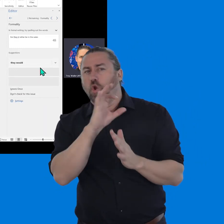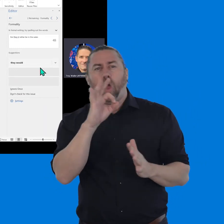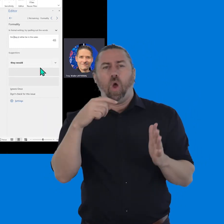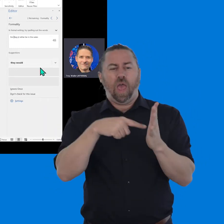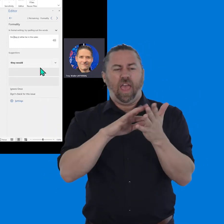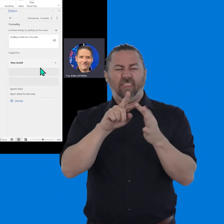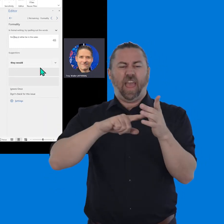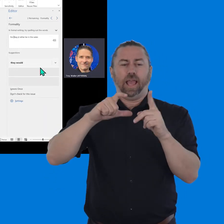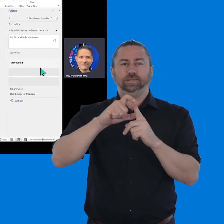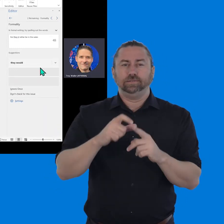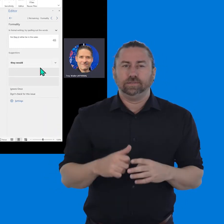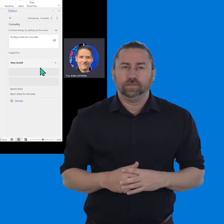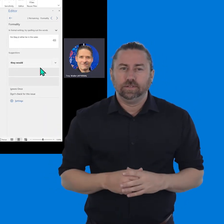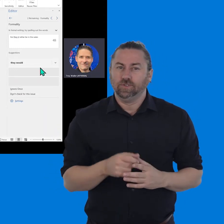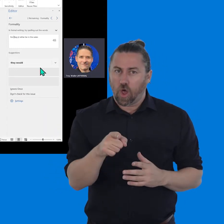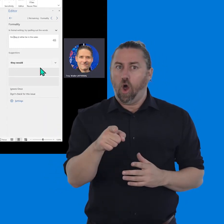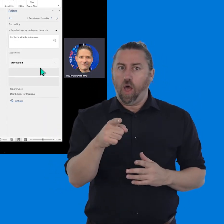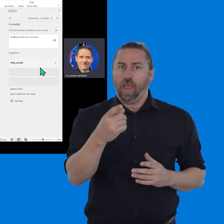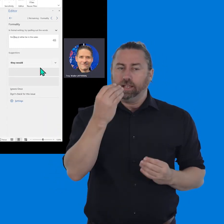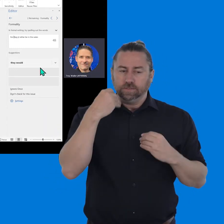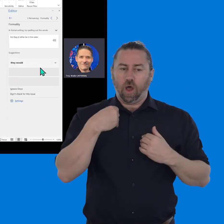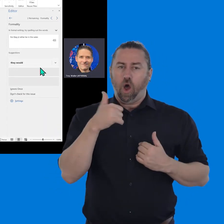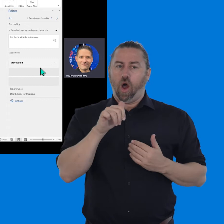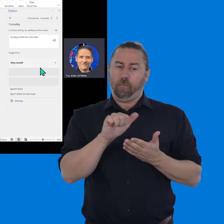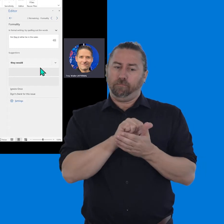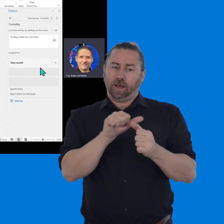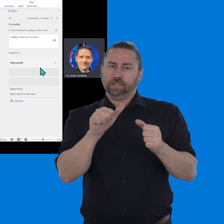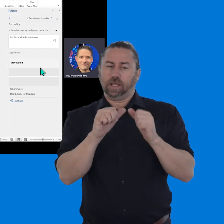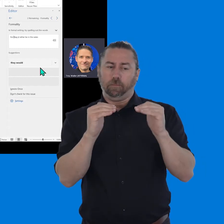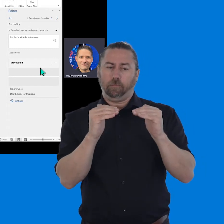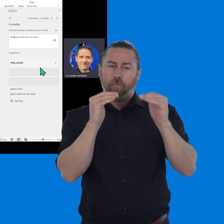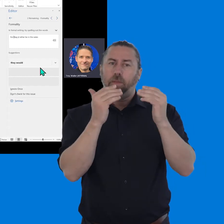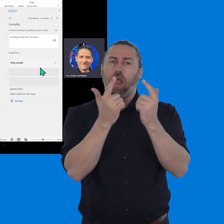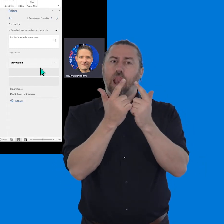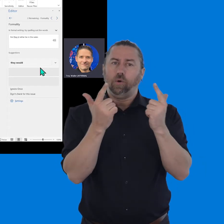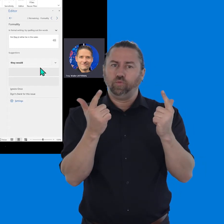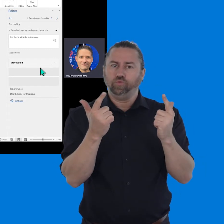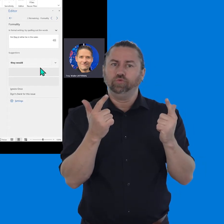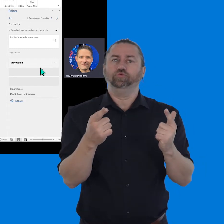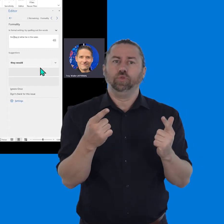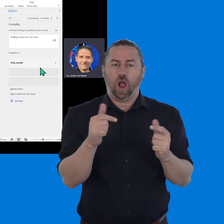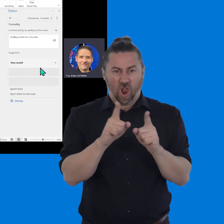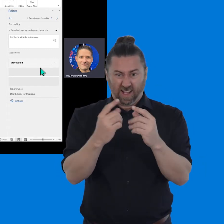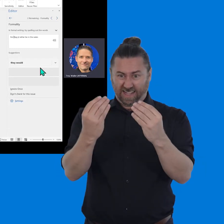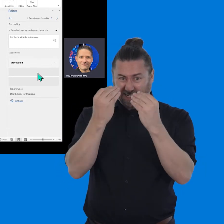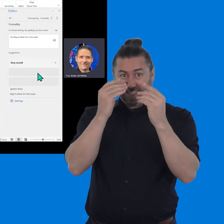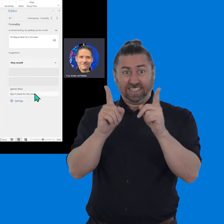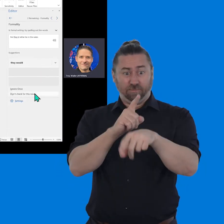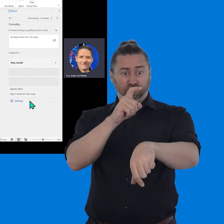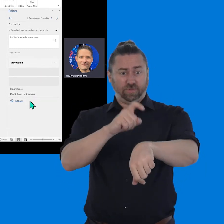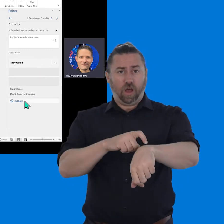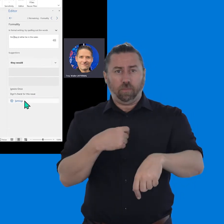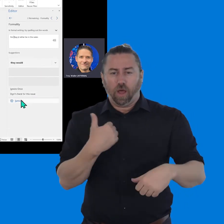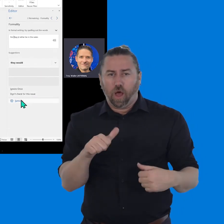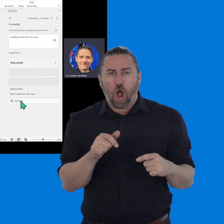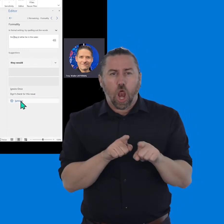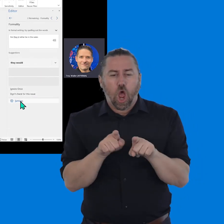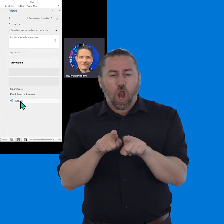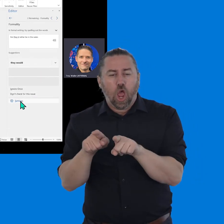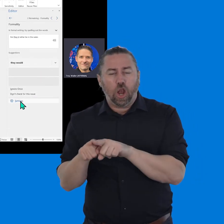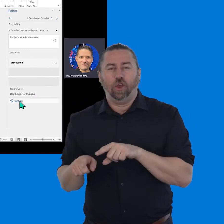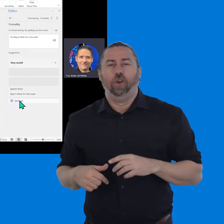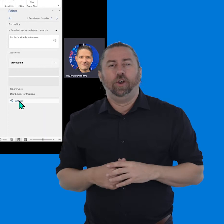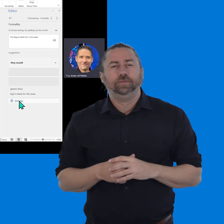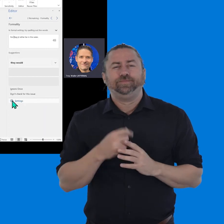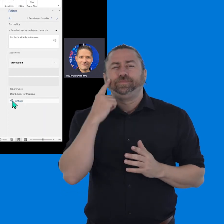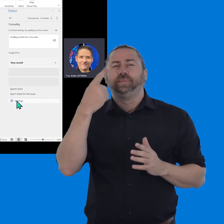would. So it works as a tutor, okay? So it's helping me not only with corrections, but also with refinements. Now, I want to point something